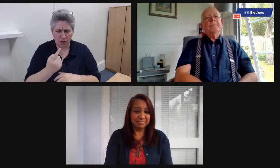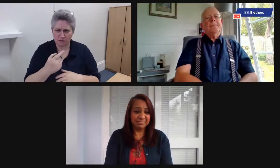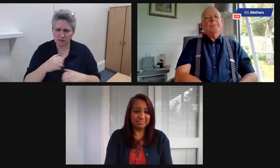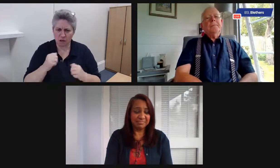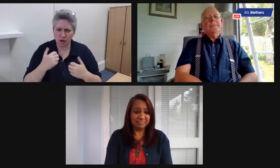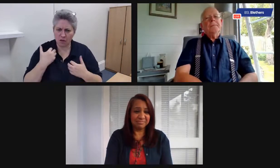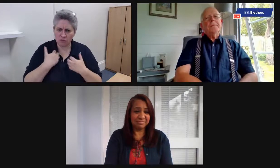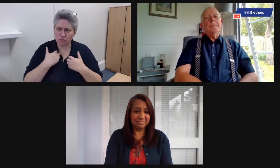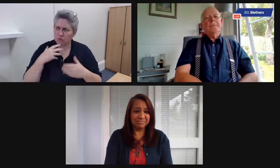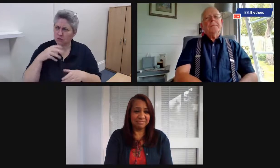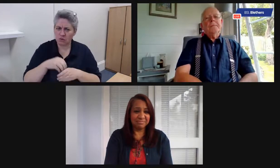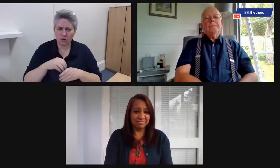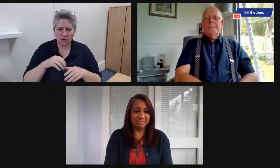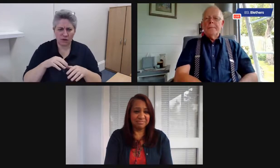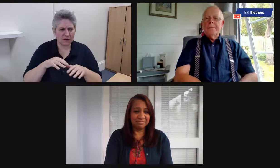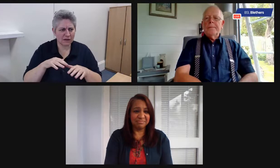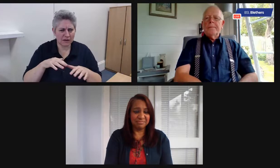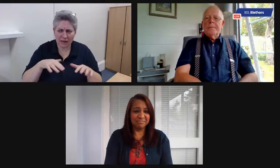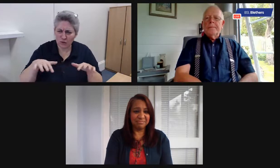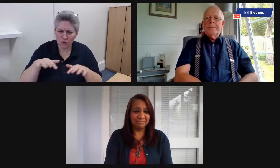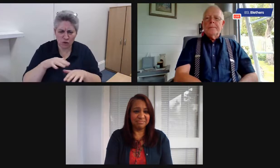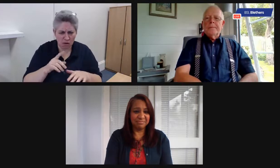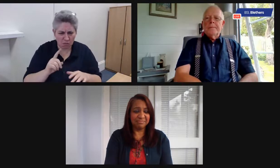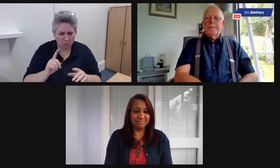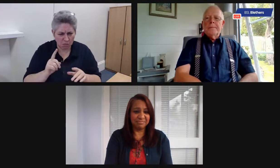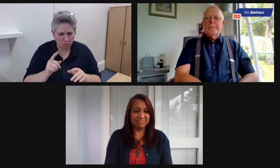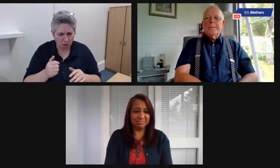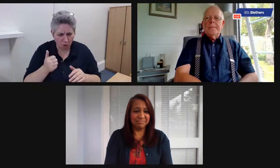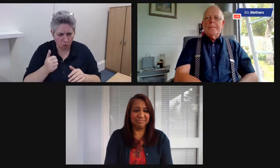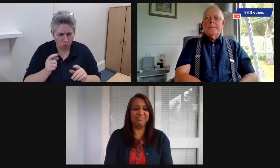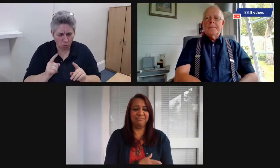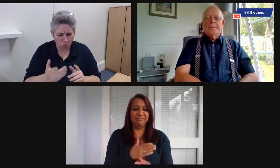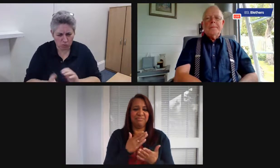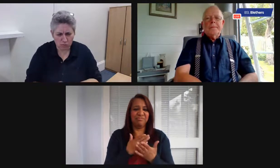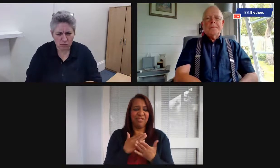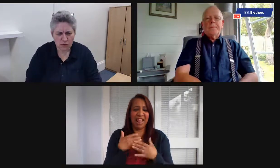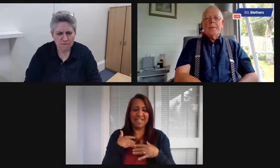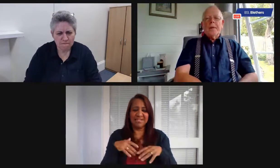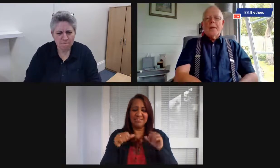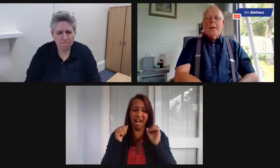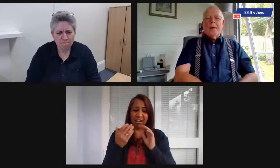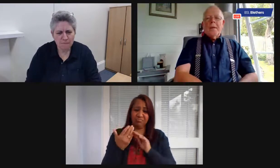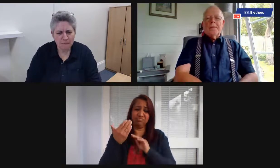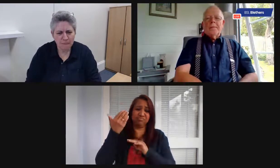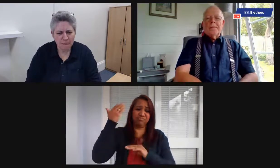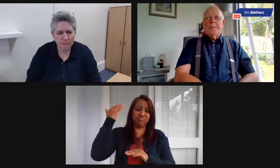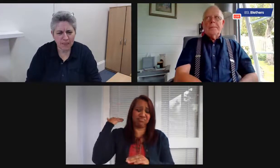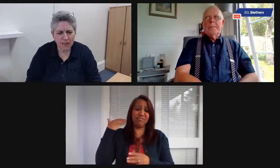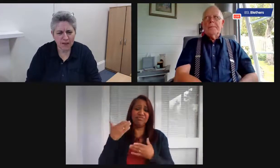questions later. I suppose the same question to you, Manjeet. What drove you to become interested in